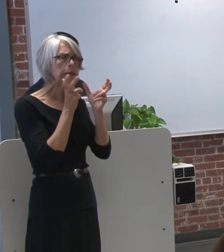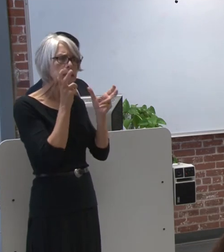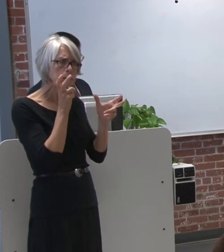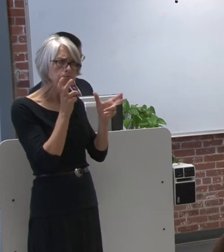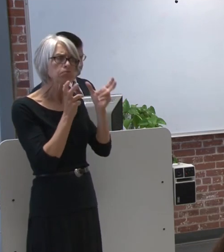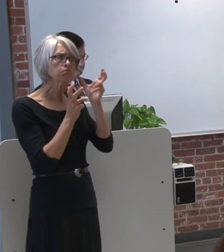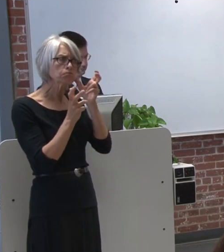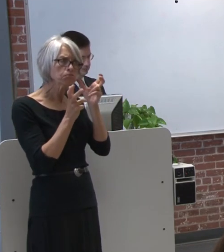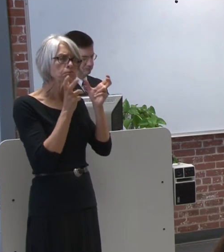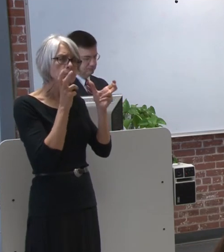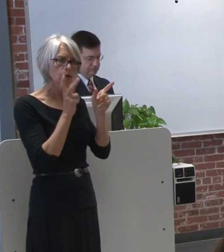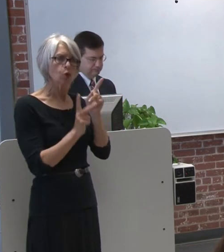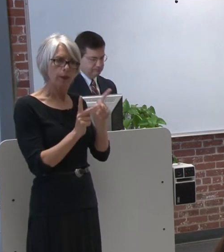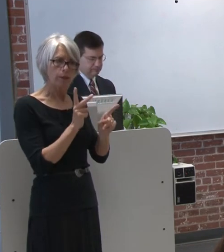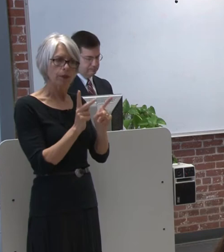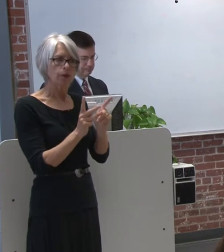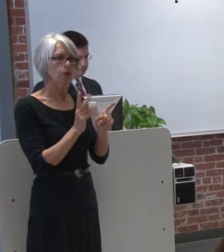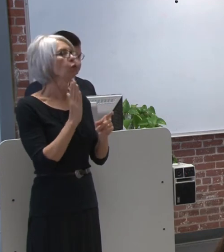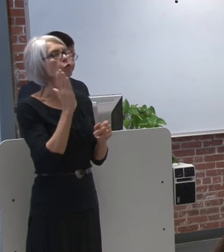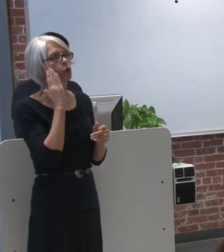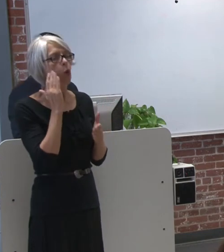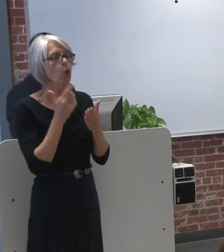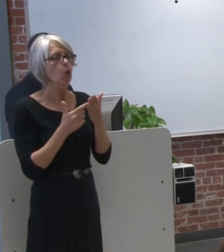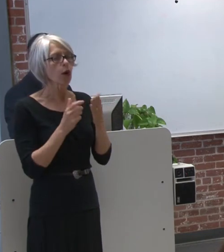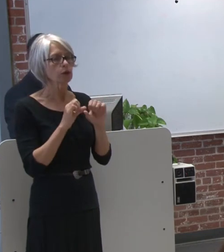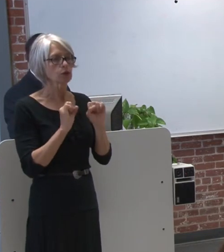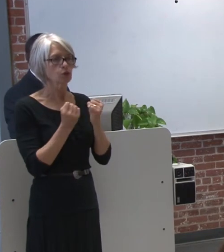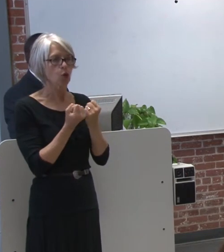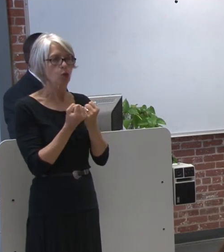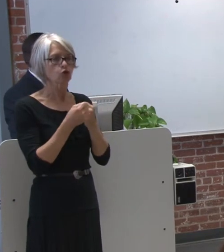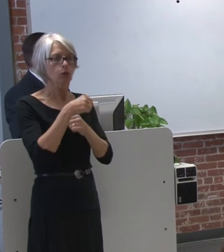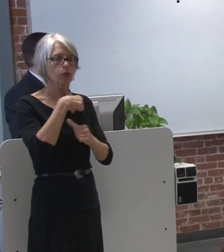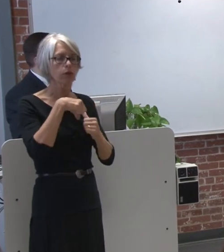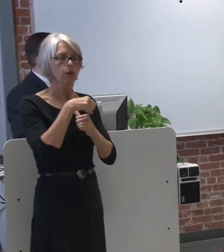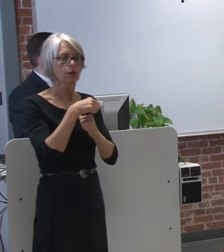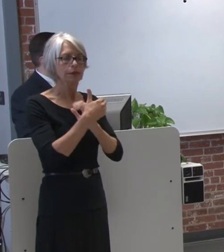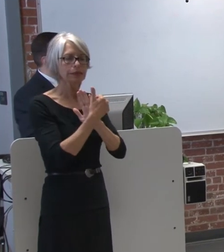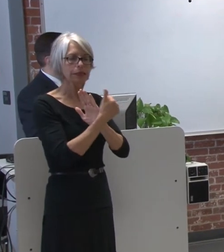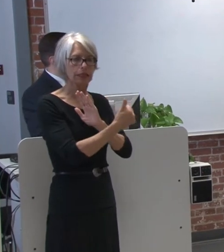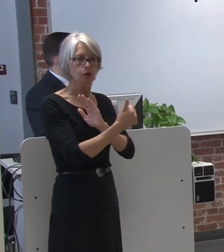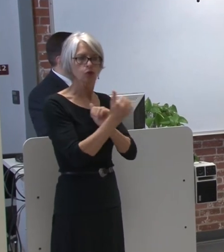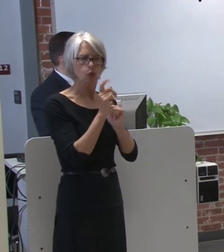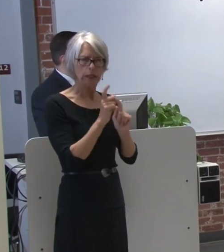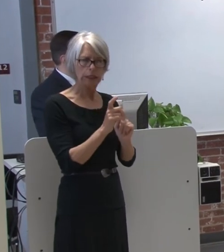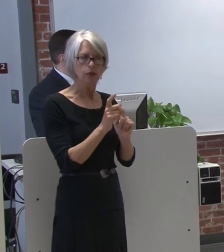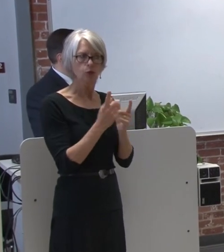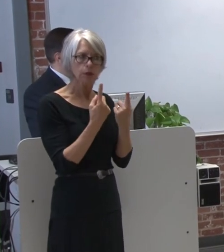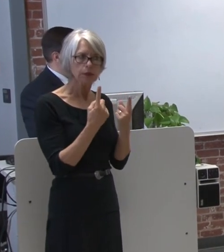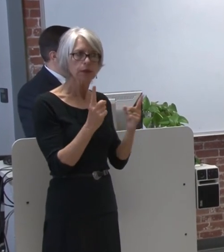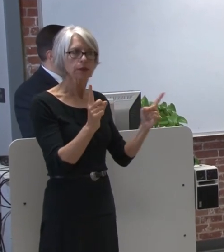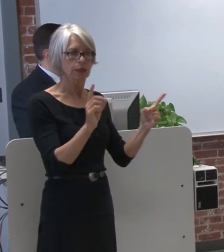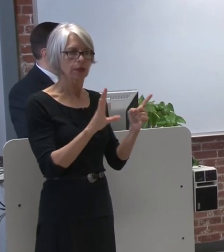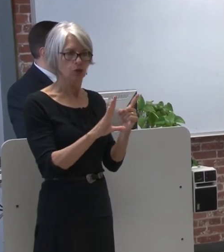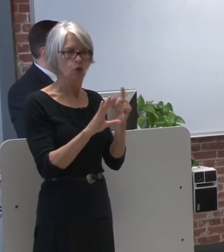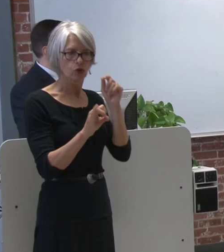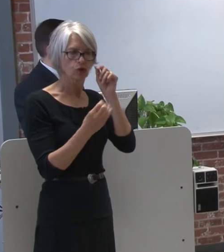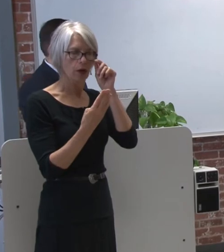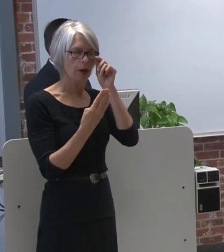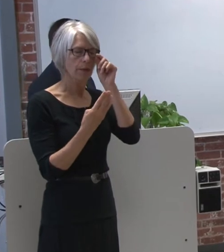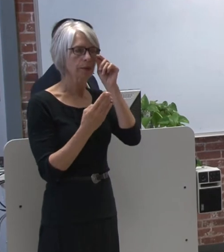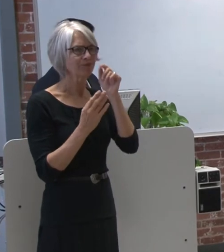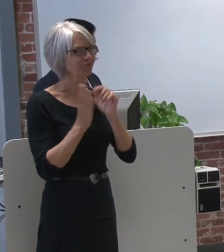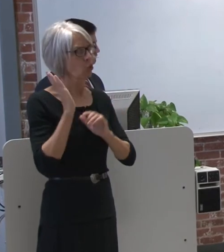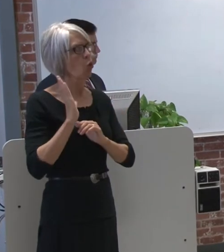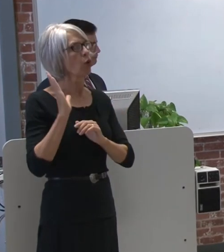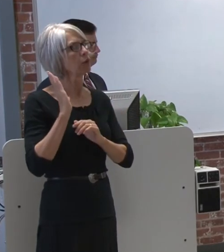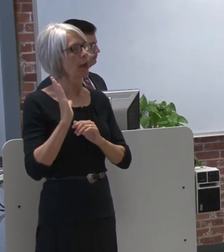social skills that are needed to be successful in your job is very important. Years ago, when, you know, Fall River